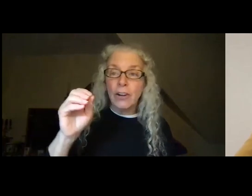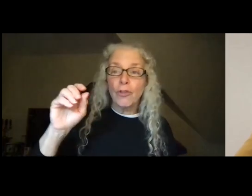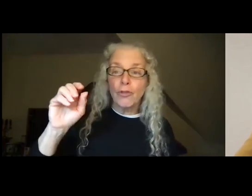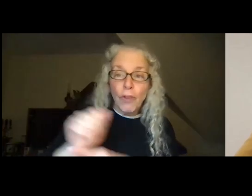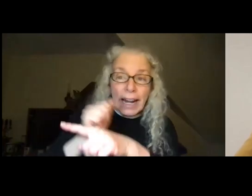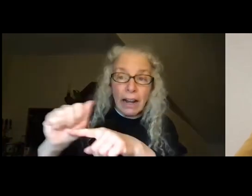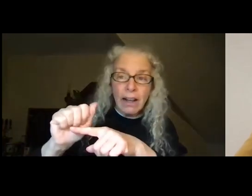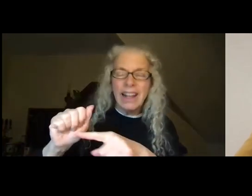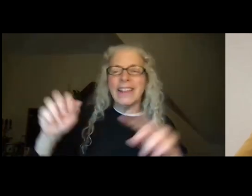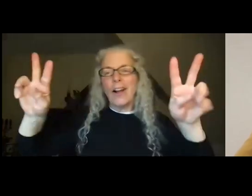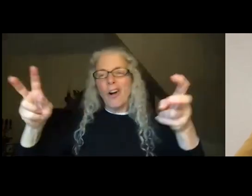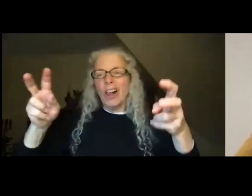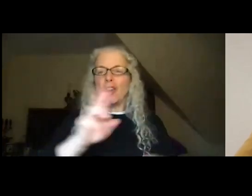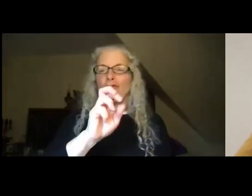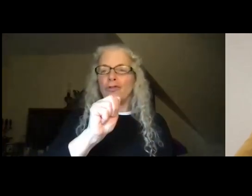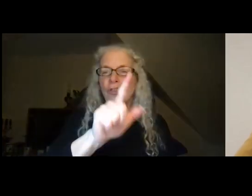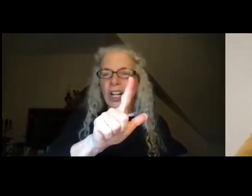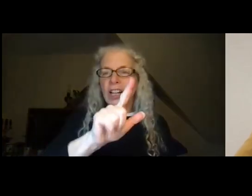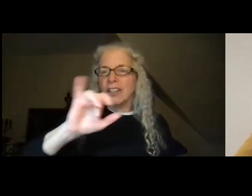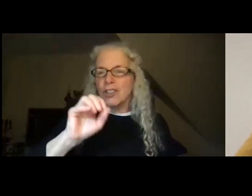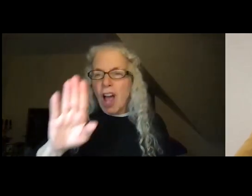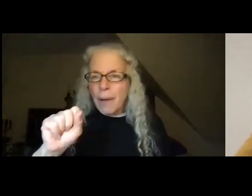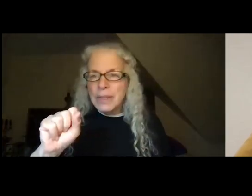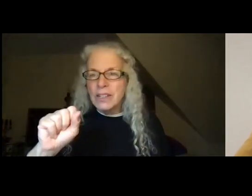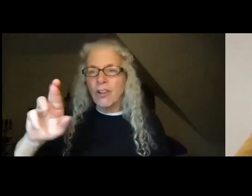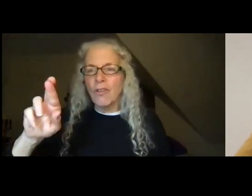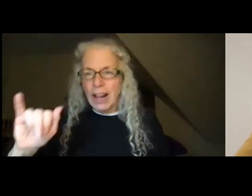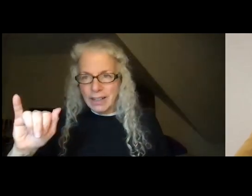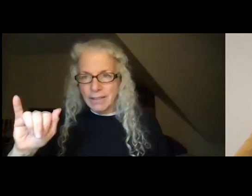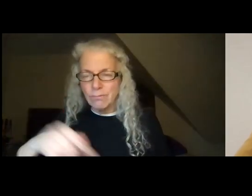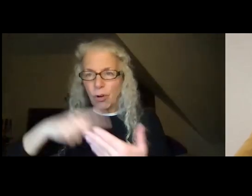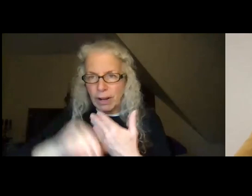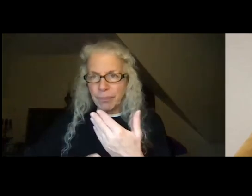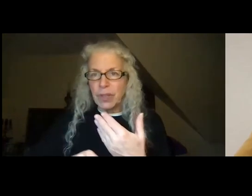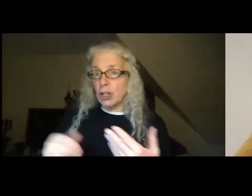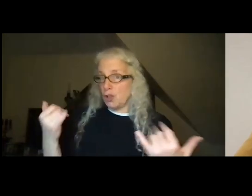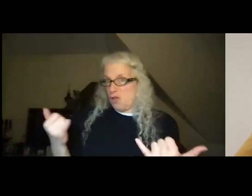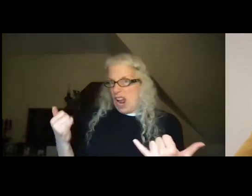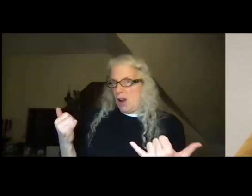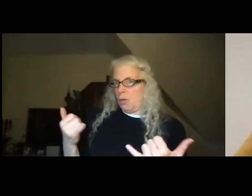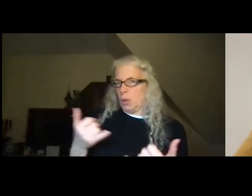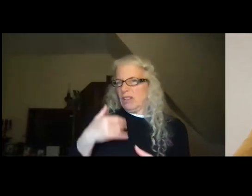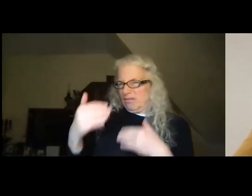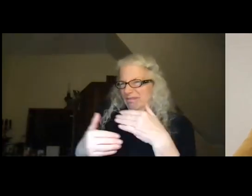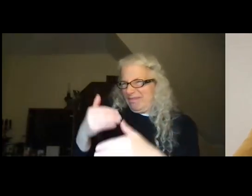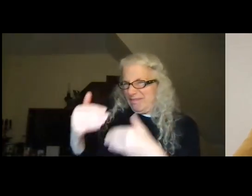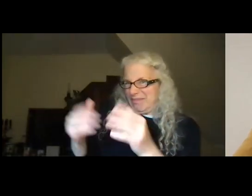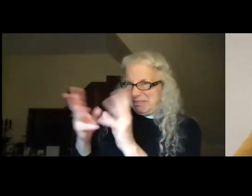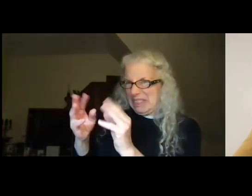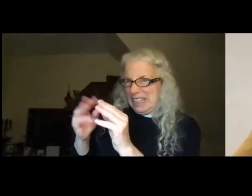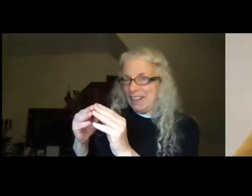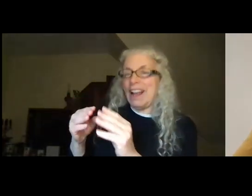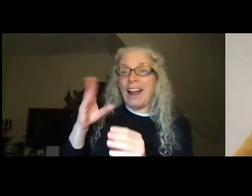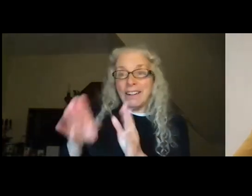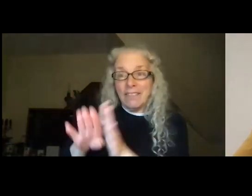Island program. And so we're in the process of meeting with them and developing that proposal. If that were to